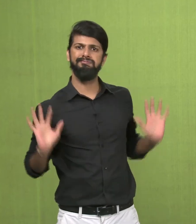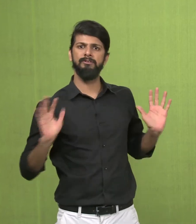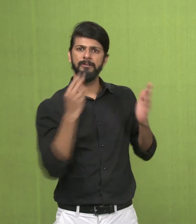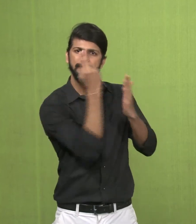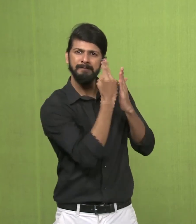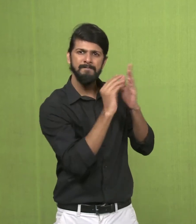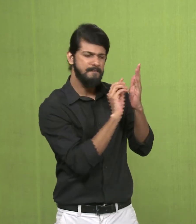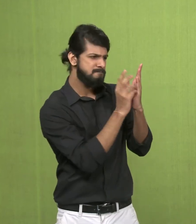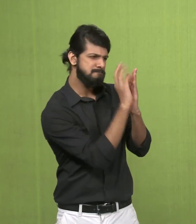in the Makara motif.